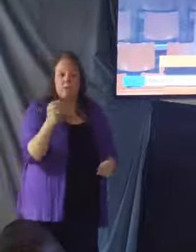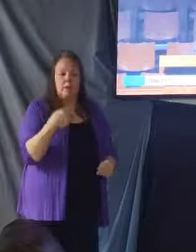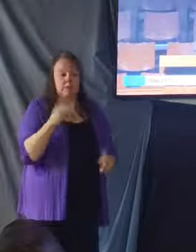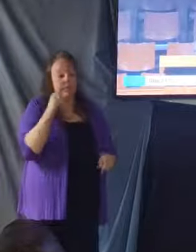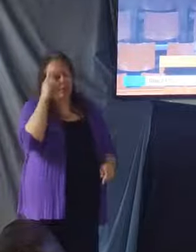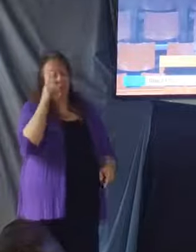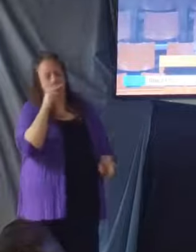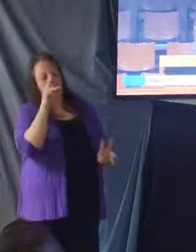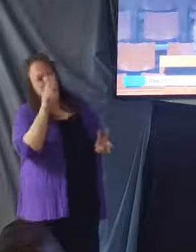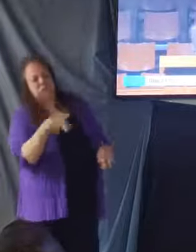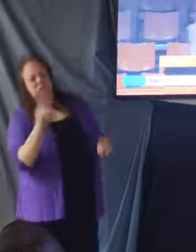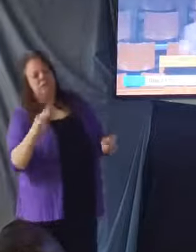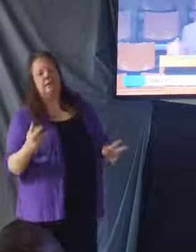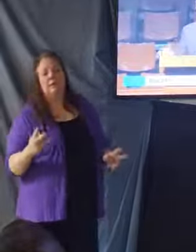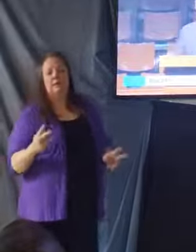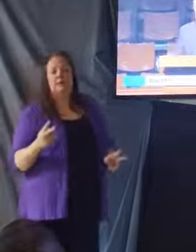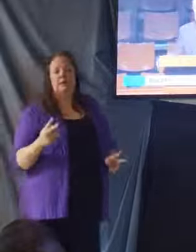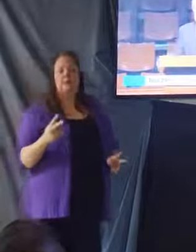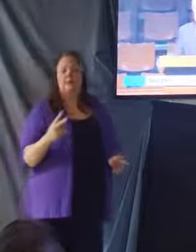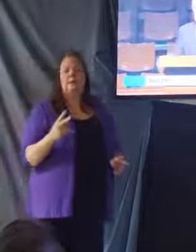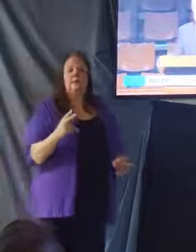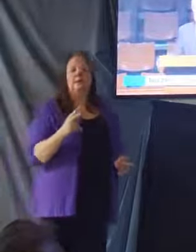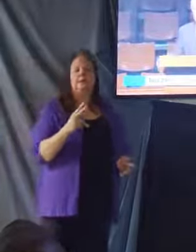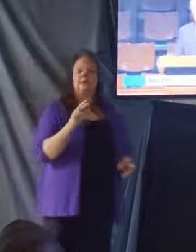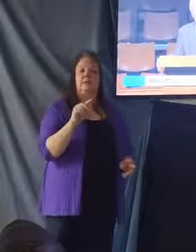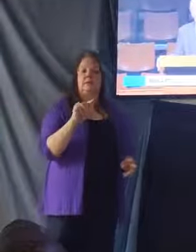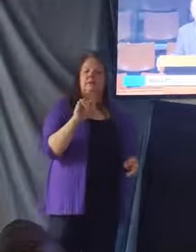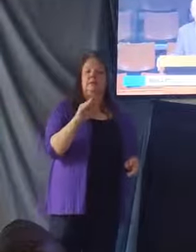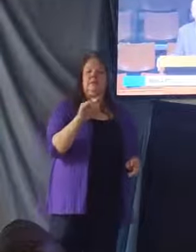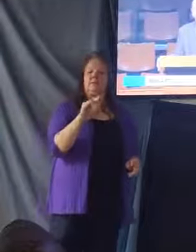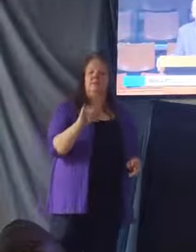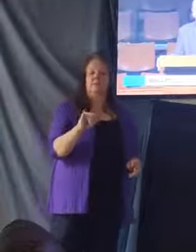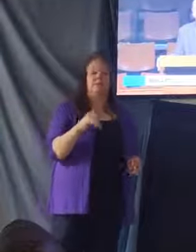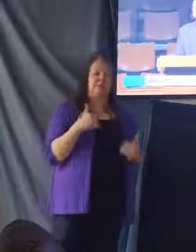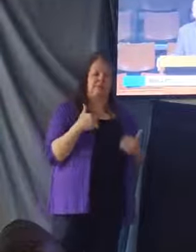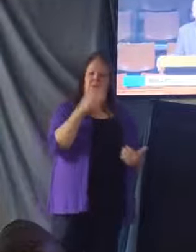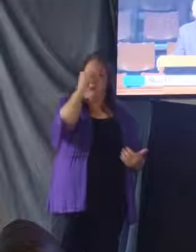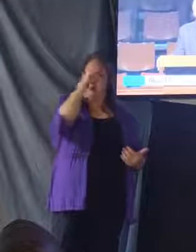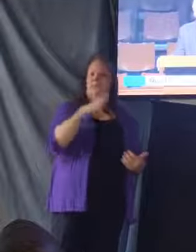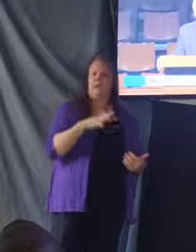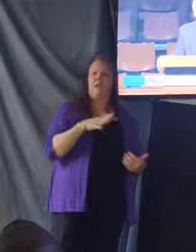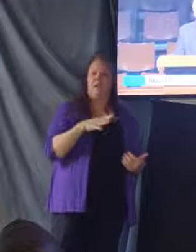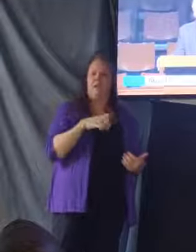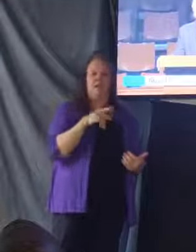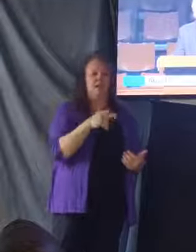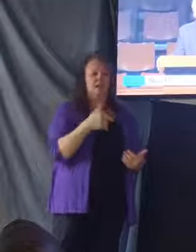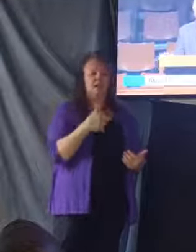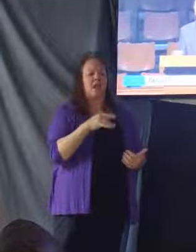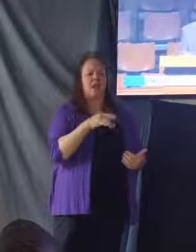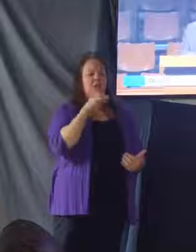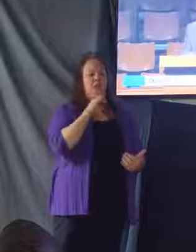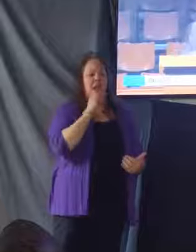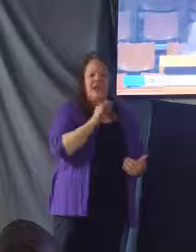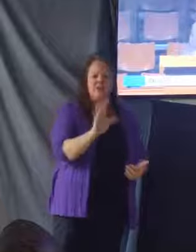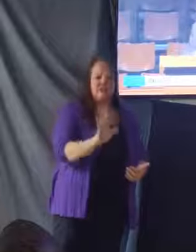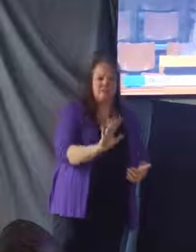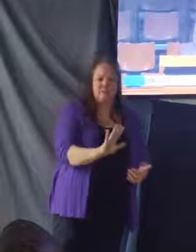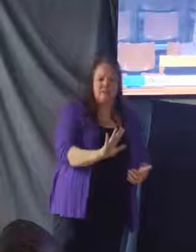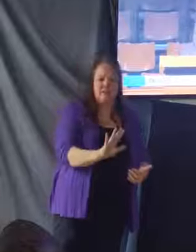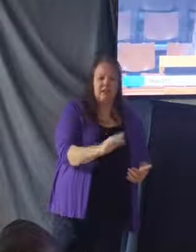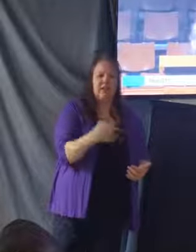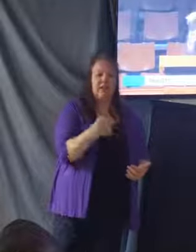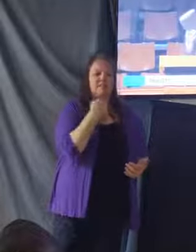you. Titus, Timothy, evidently a younger man, we've talked about that. Doesn't have anything to do with your age. I'm